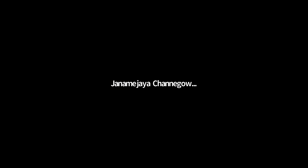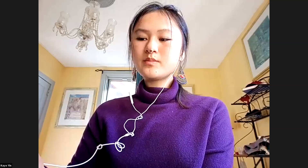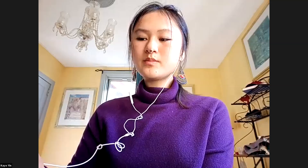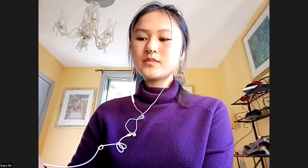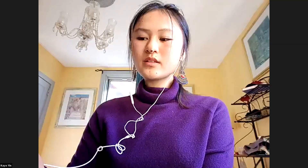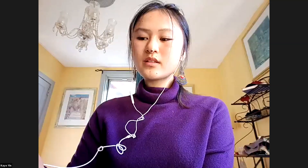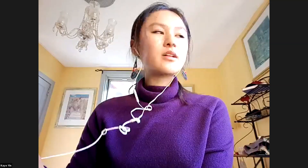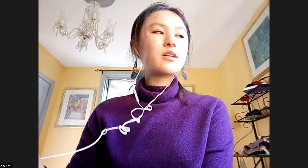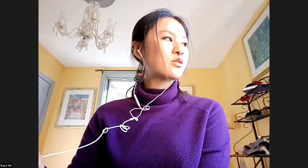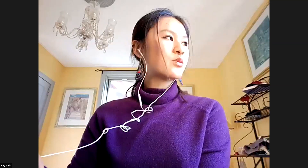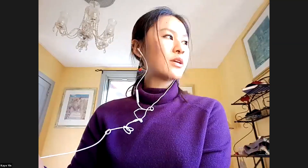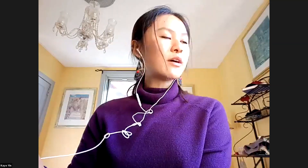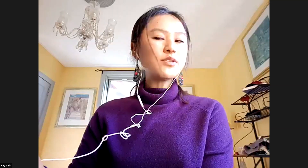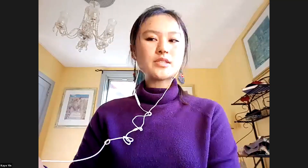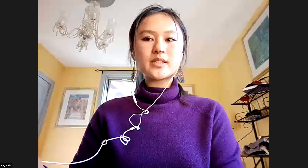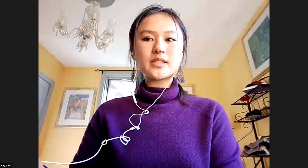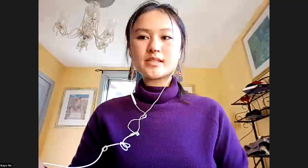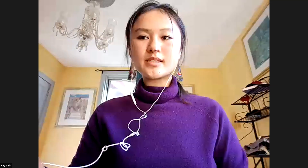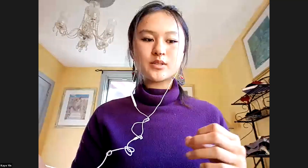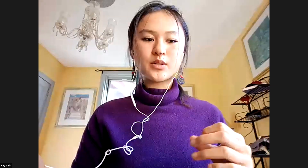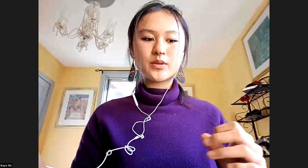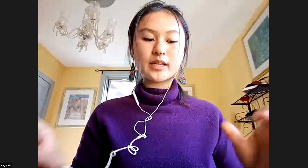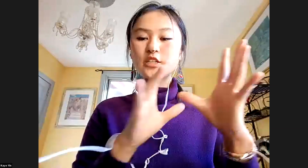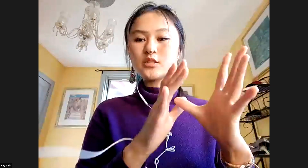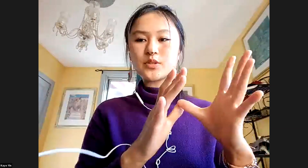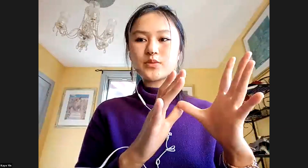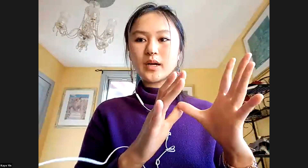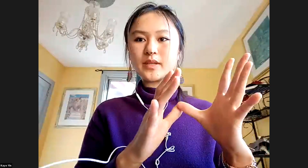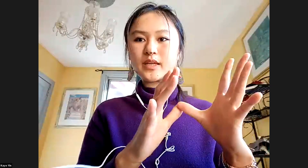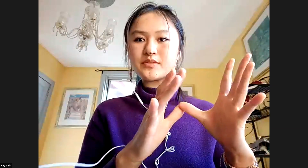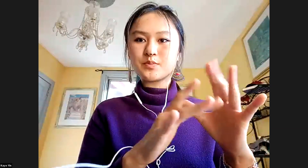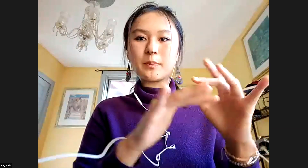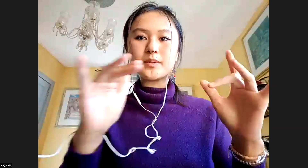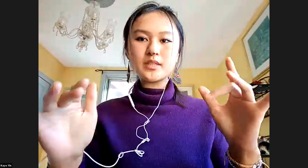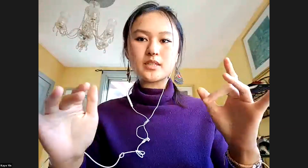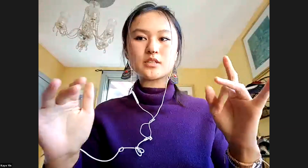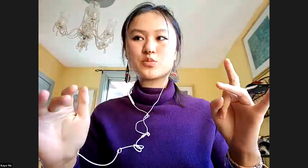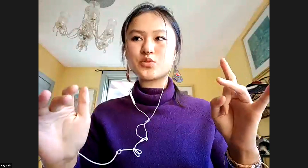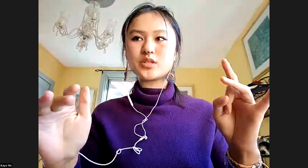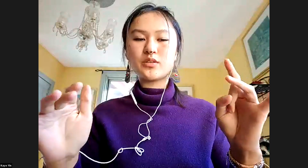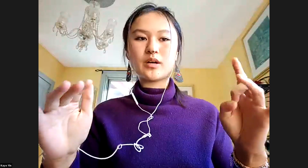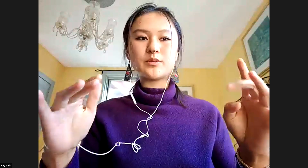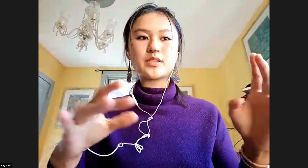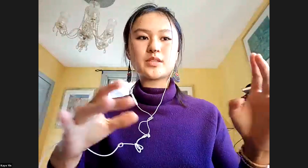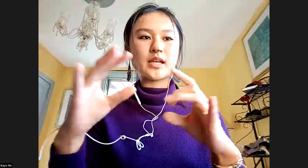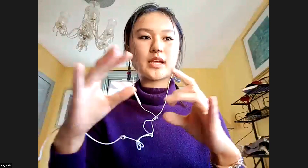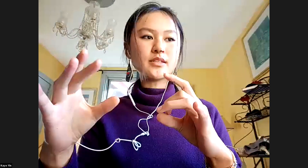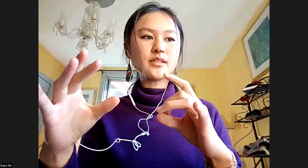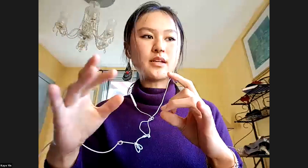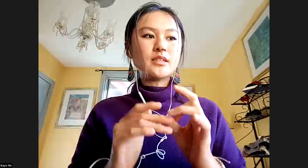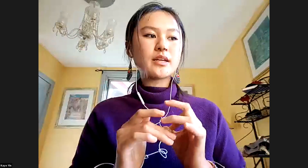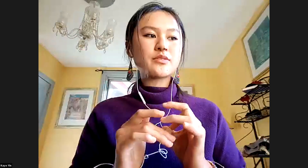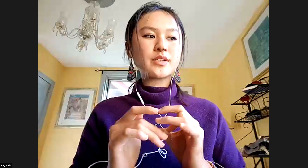either. Not exactly. So the average thing is that so like each model gives a probability distribution for the